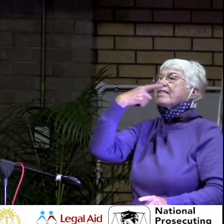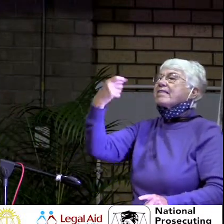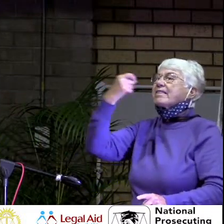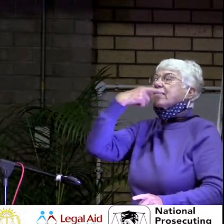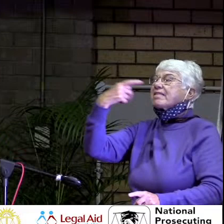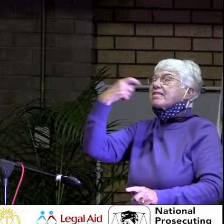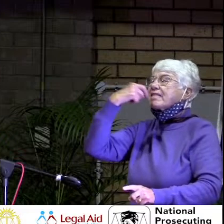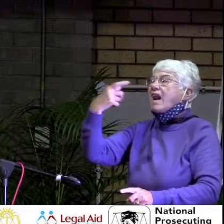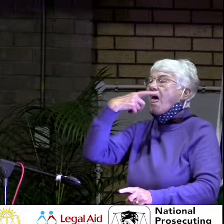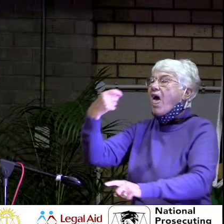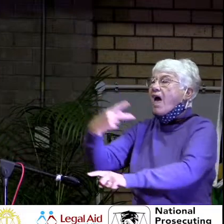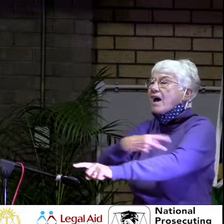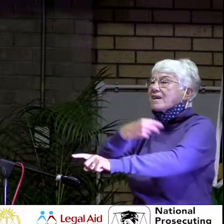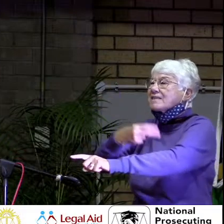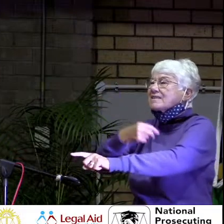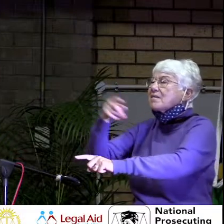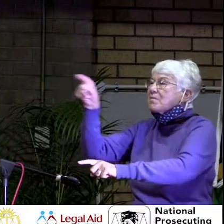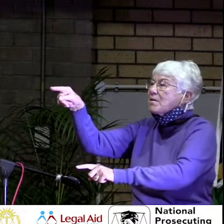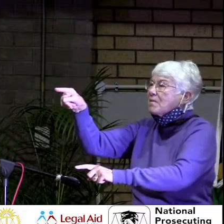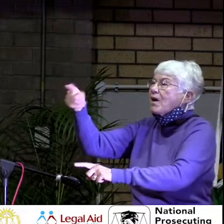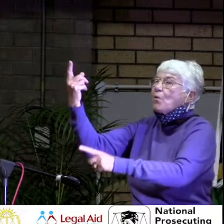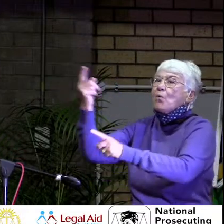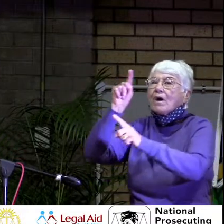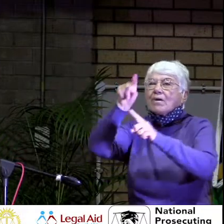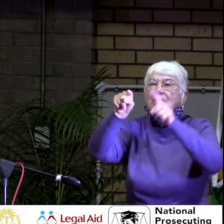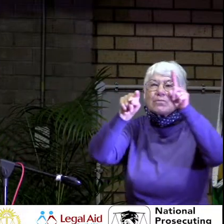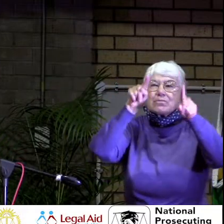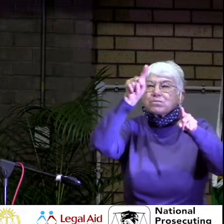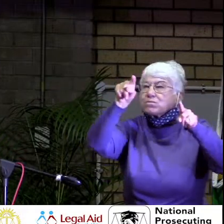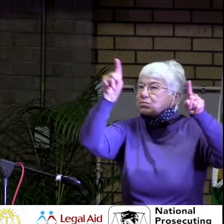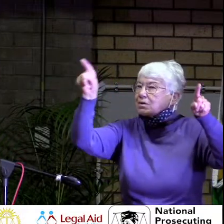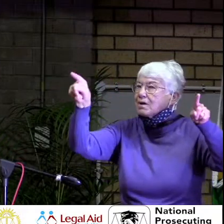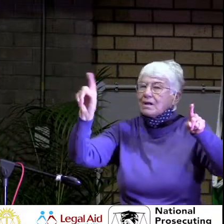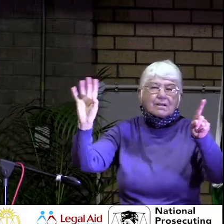And so you know if you're not interested, well, you know not to go there.